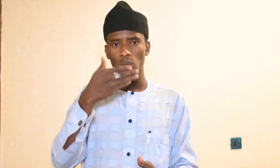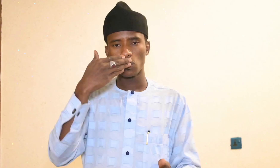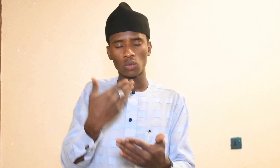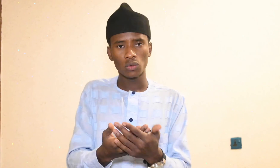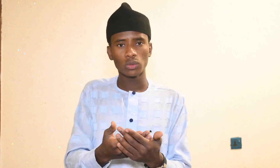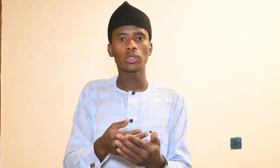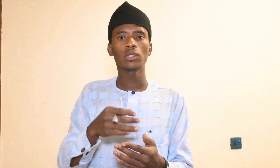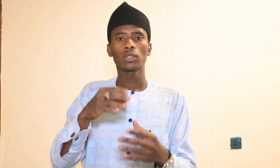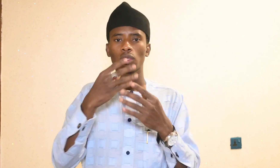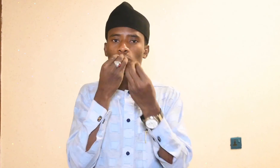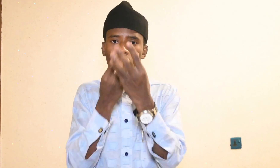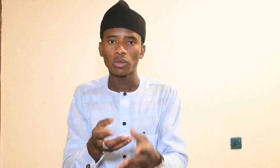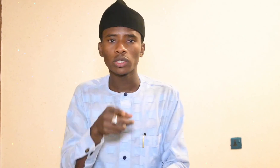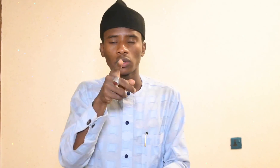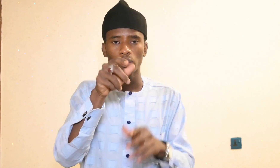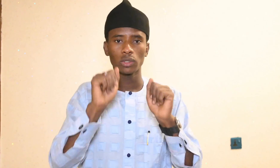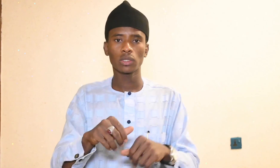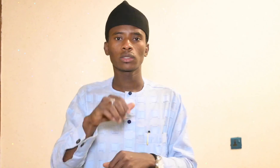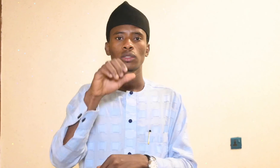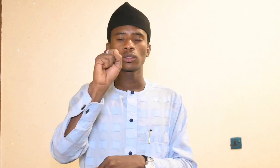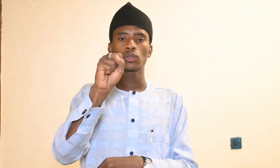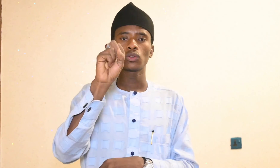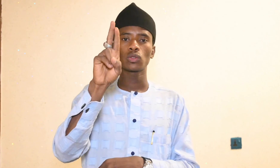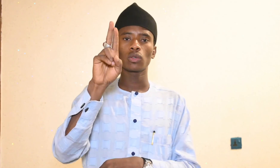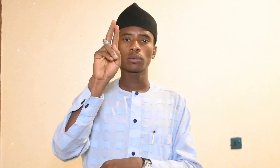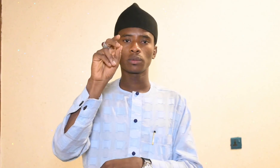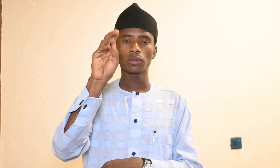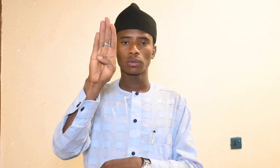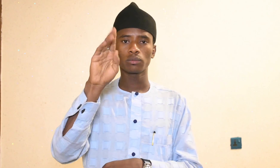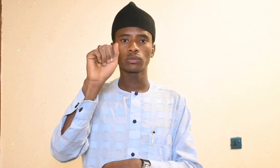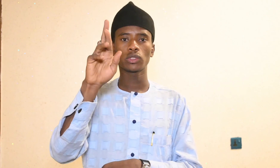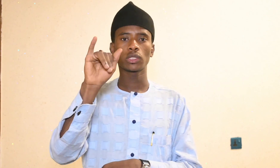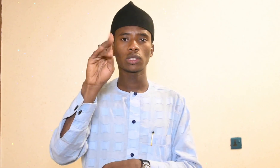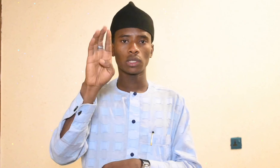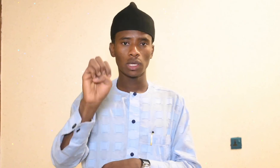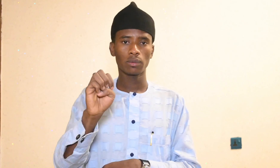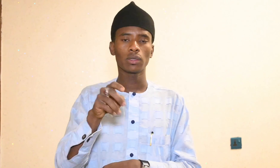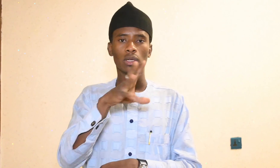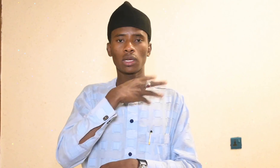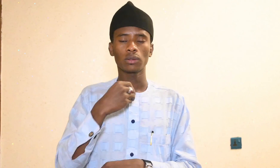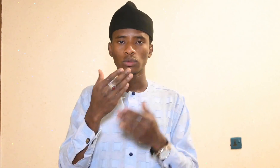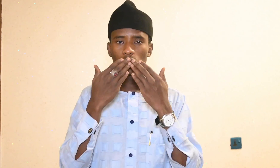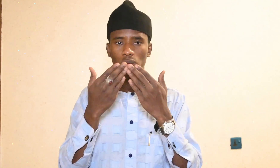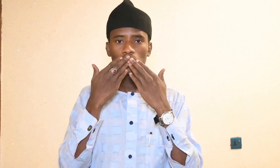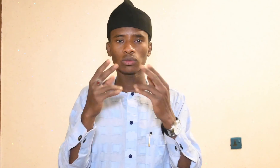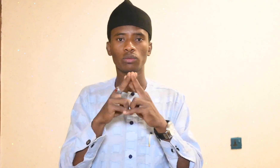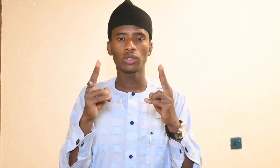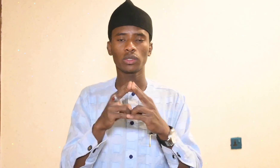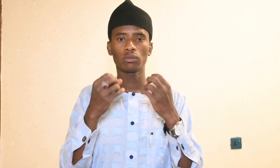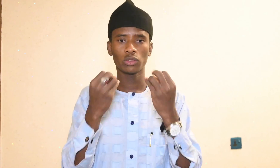around, subscribe, and I'll be coming your way with more videos. Thank you so much, and I wish you the